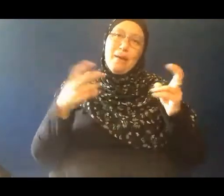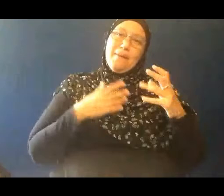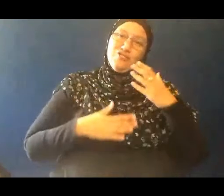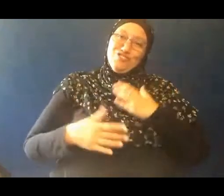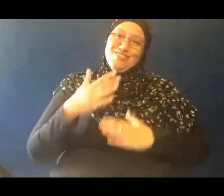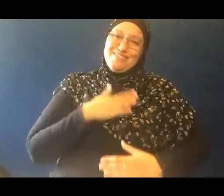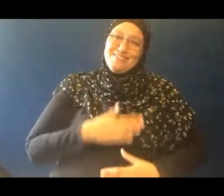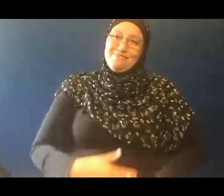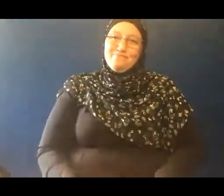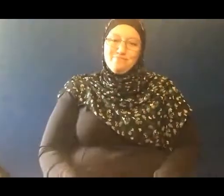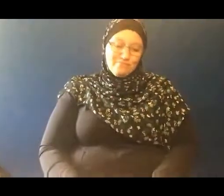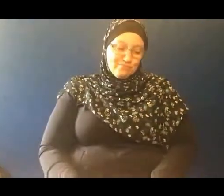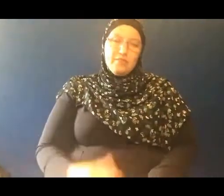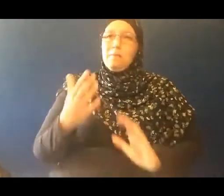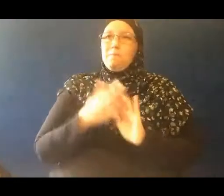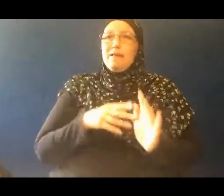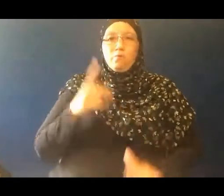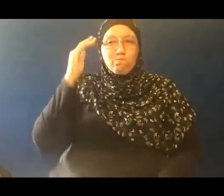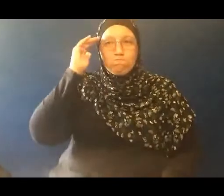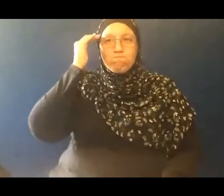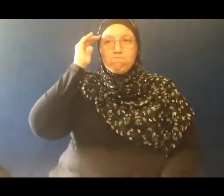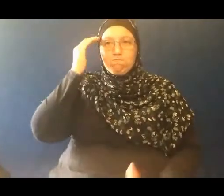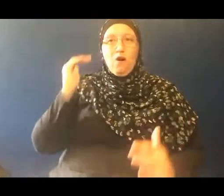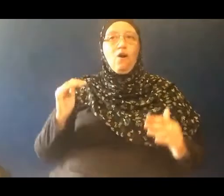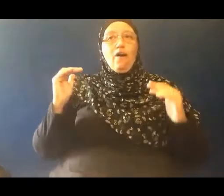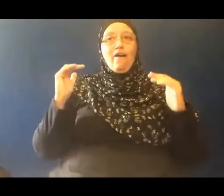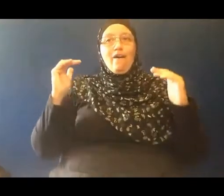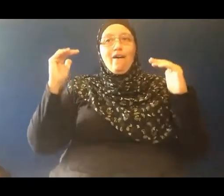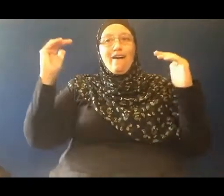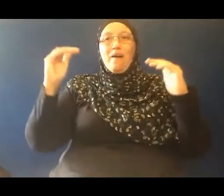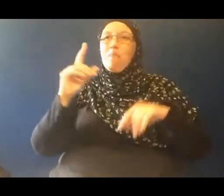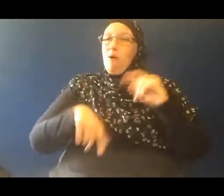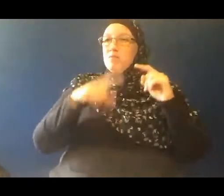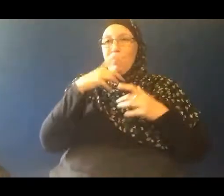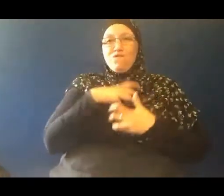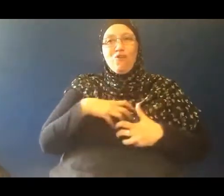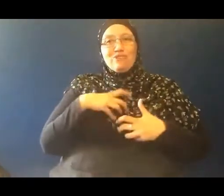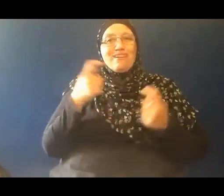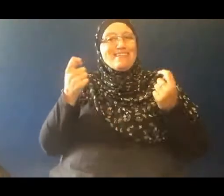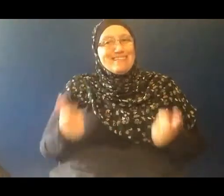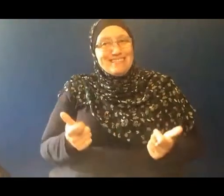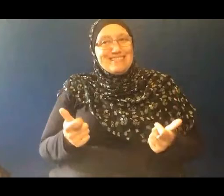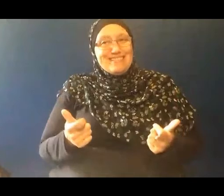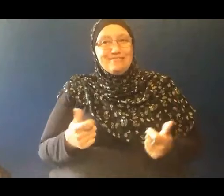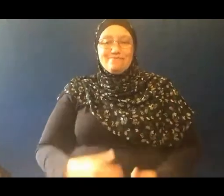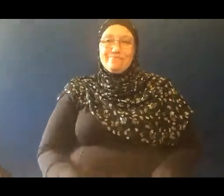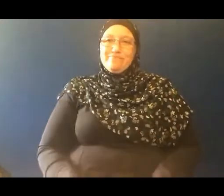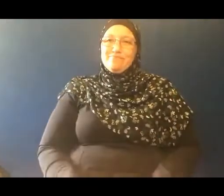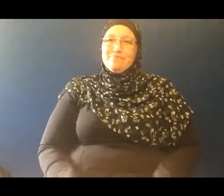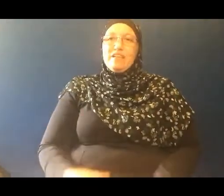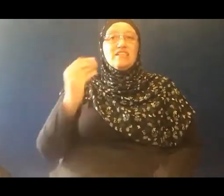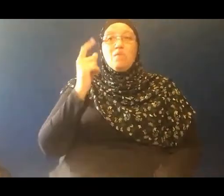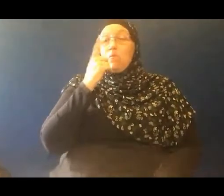that your tolerance level is higher than ordinary people. So there are people that in that situation, they give